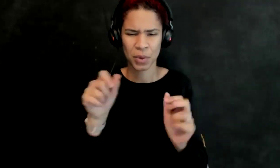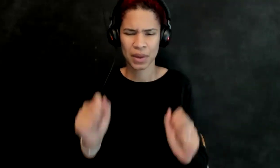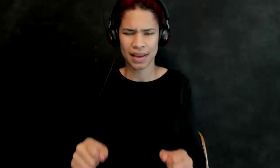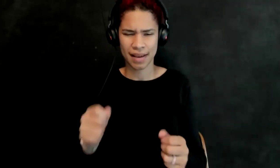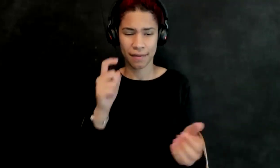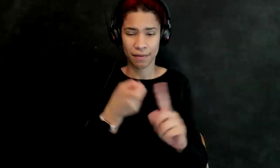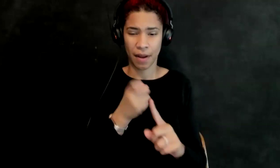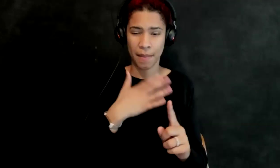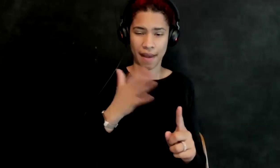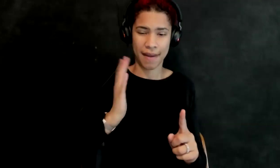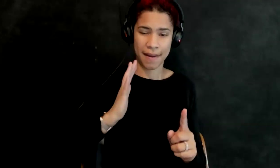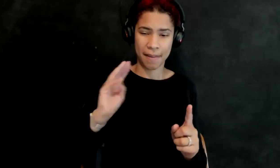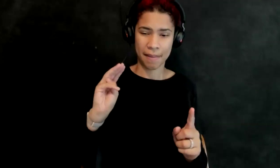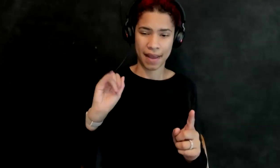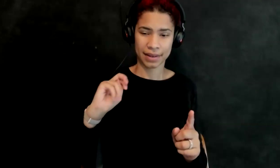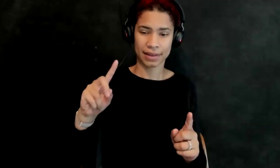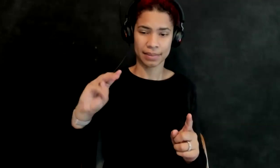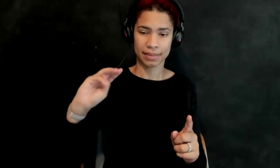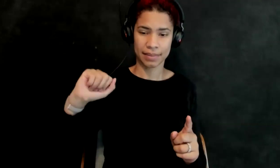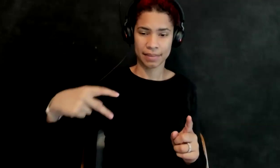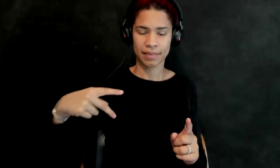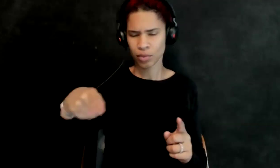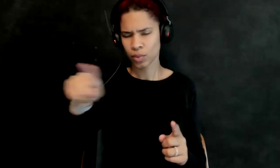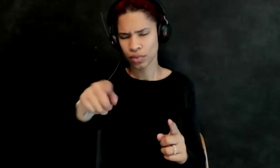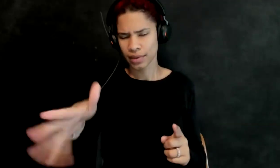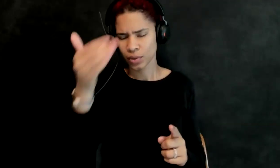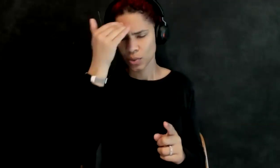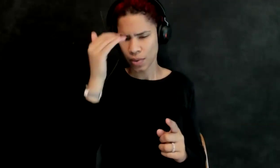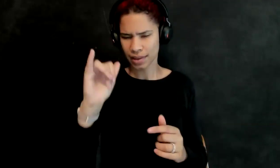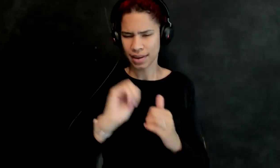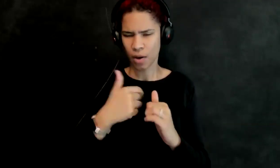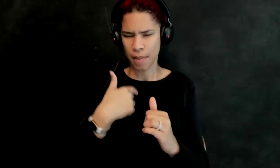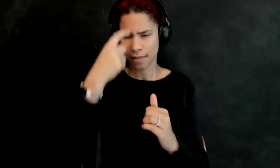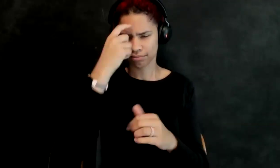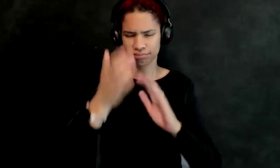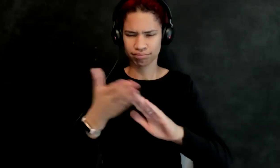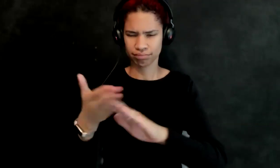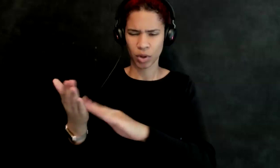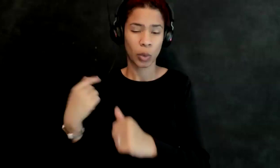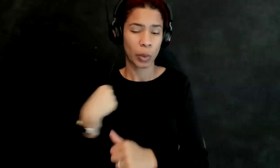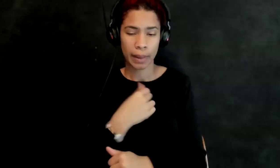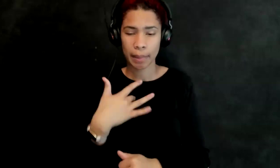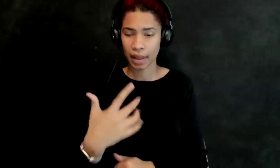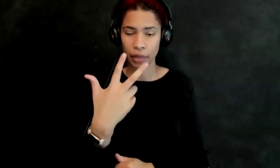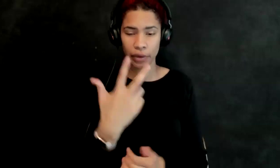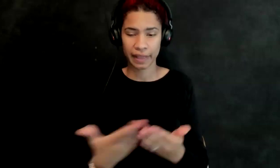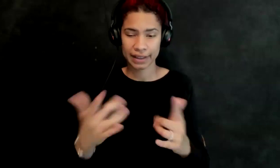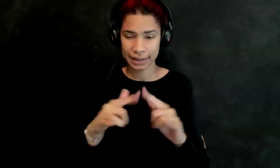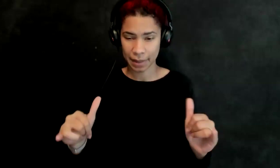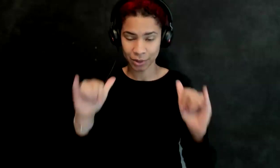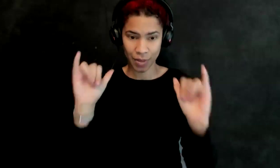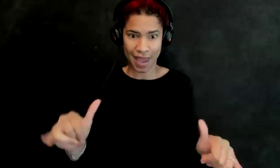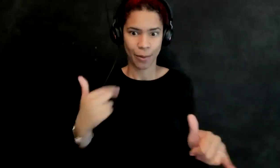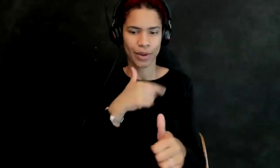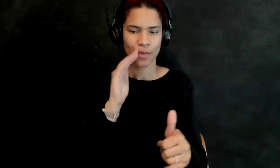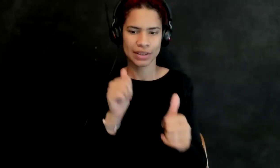map that that's just how my brain works anyway. I'm always doing at least 3 things at once. So we're going to do 3 things at once together. So a